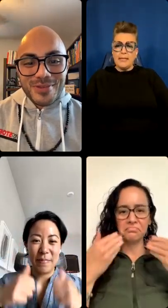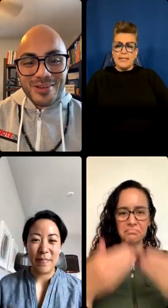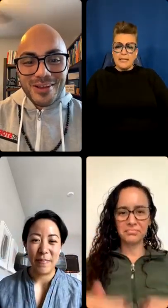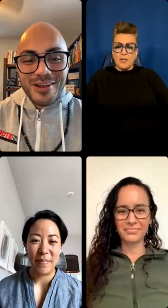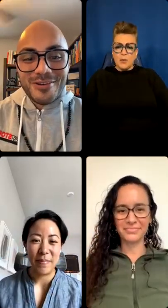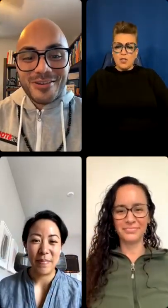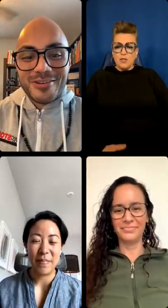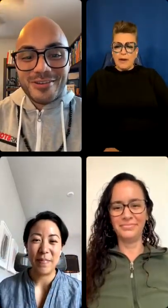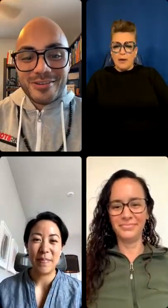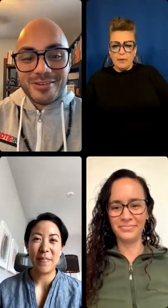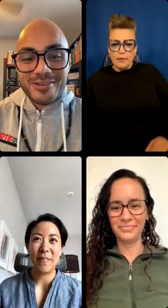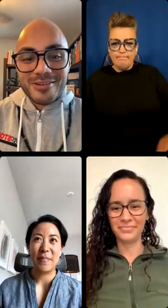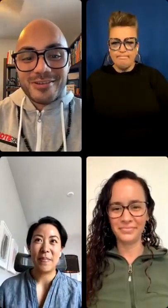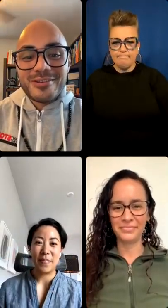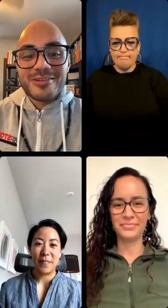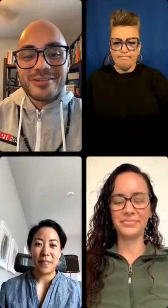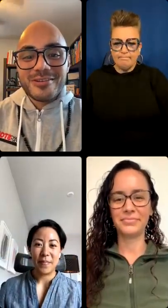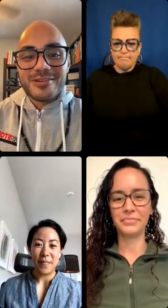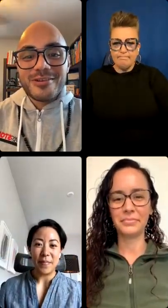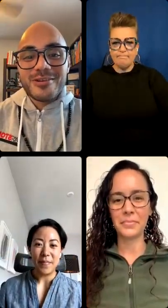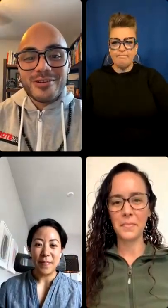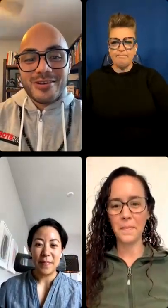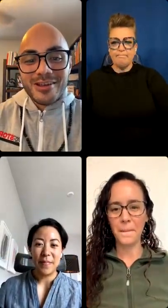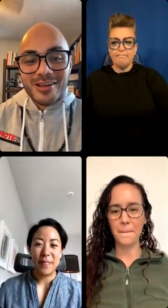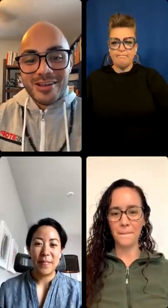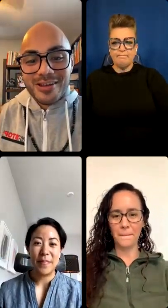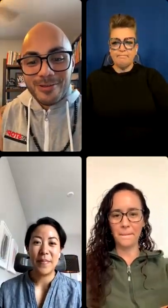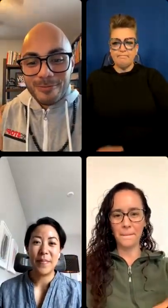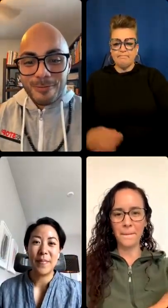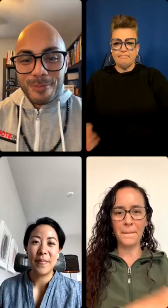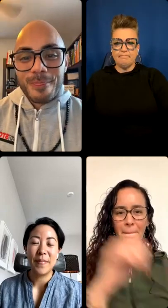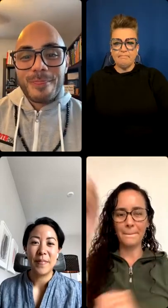Oh, it's still switched around.